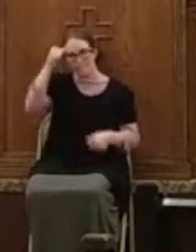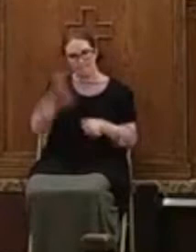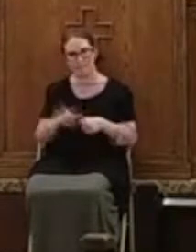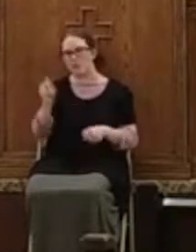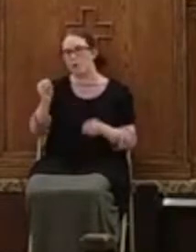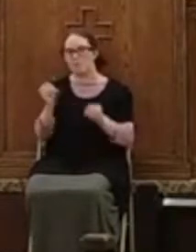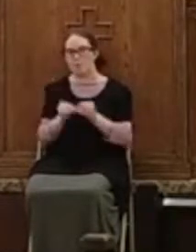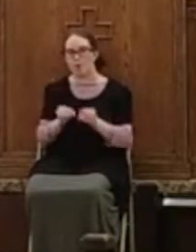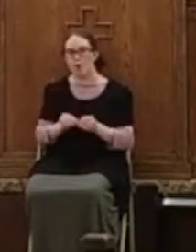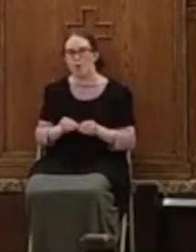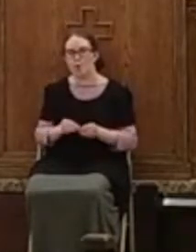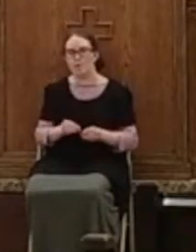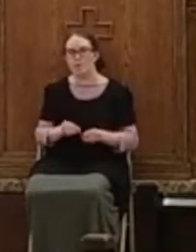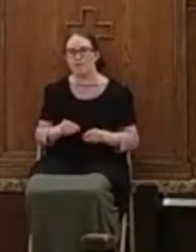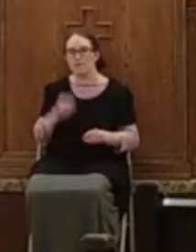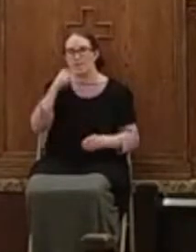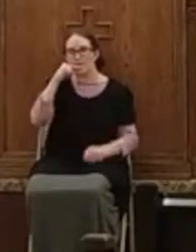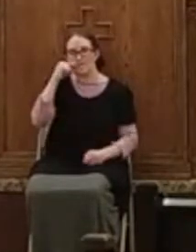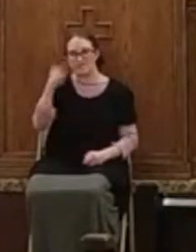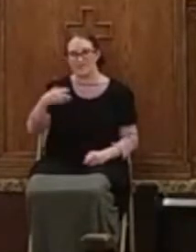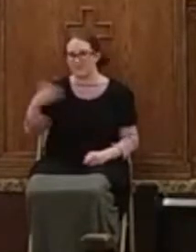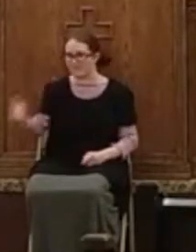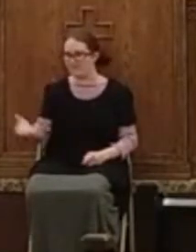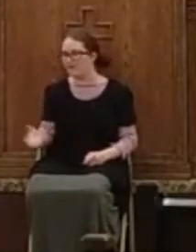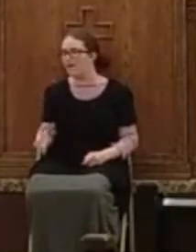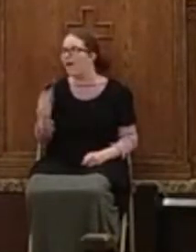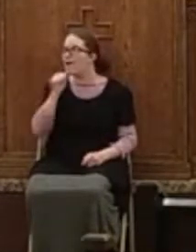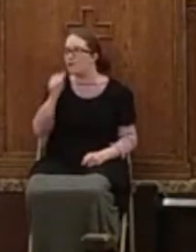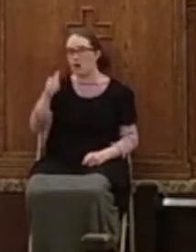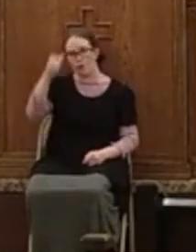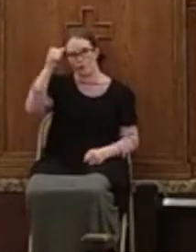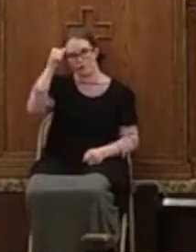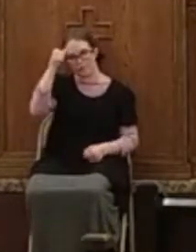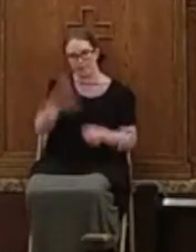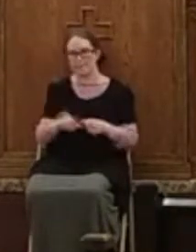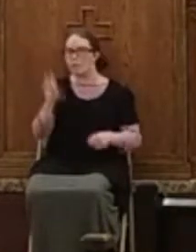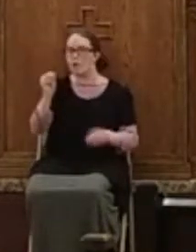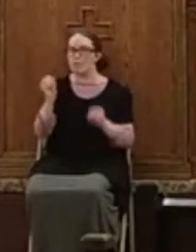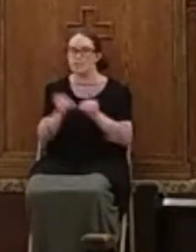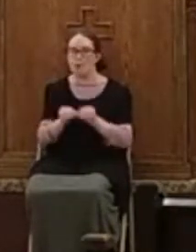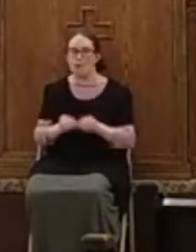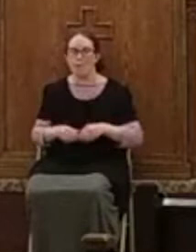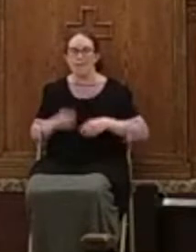anymore. What about when you said that? He said, I won't remember them anymore.